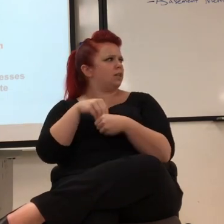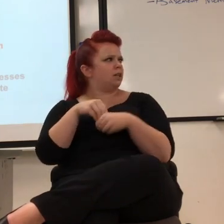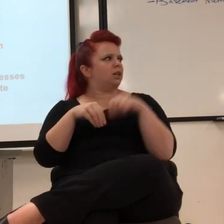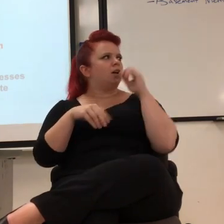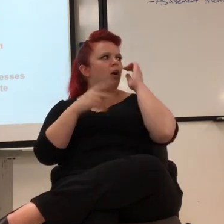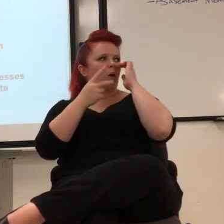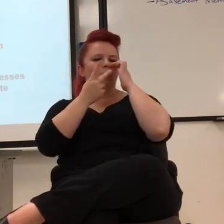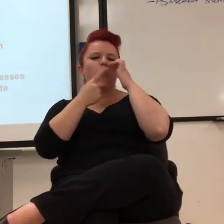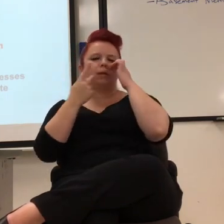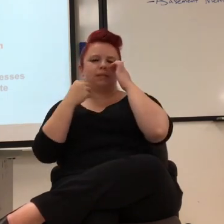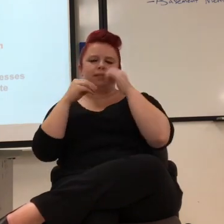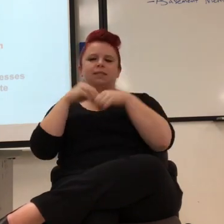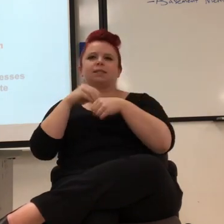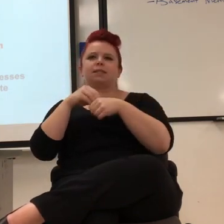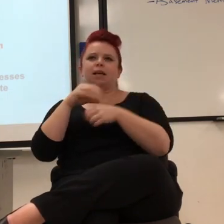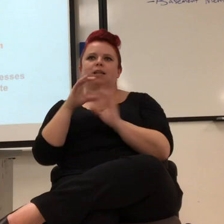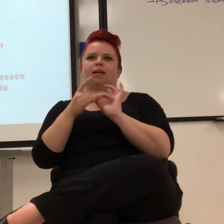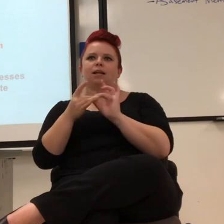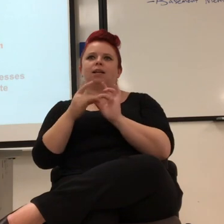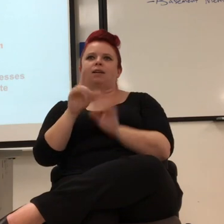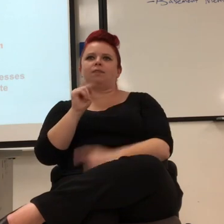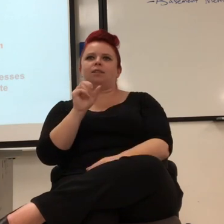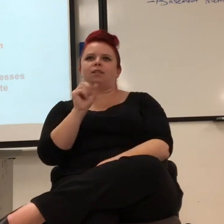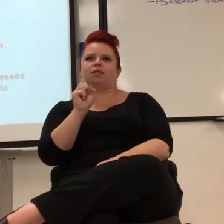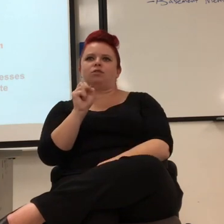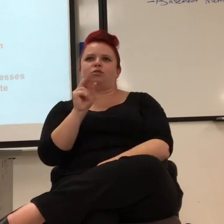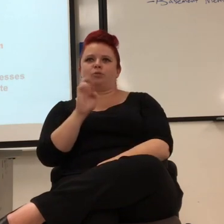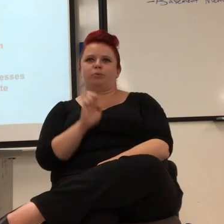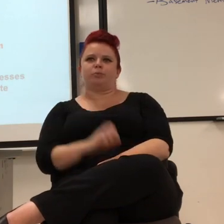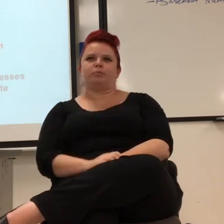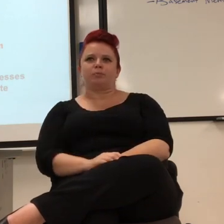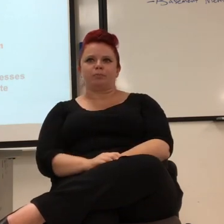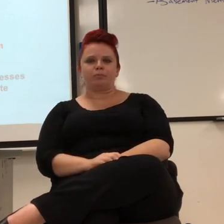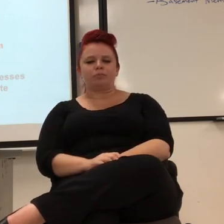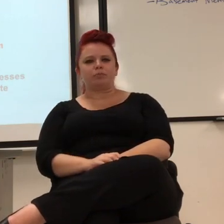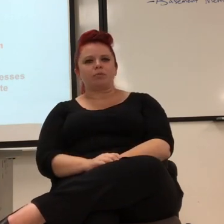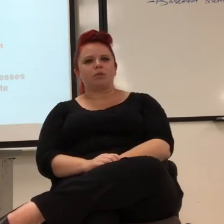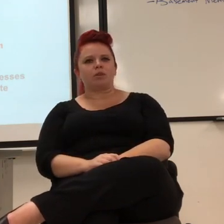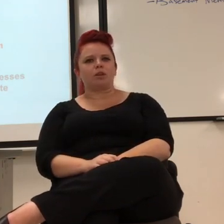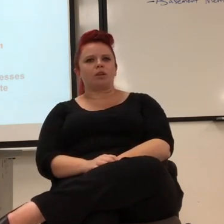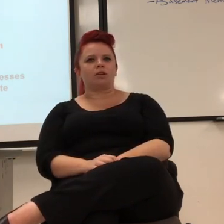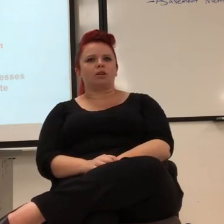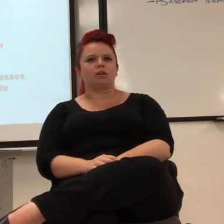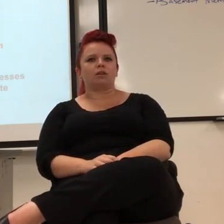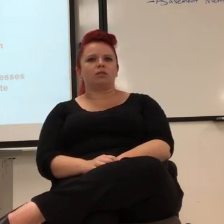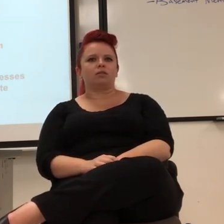A lot of proteins. I'll just kind of like draw it here.